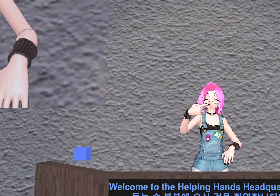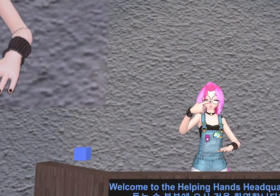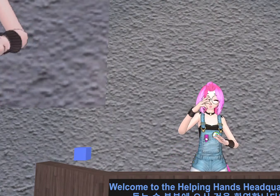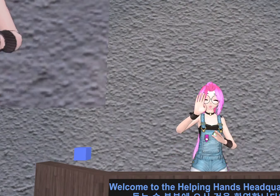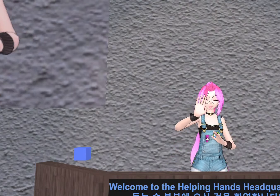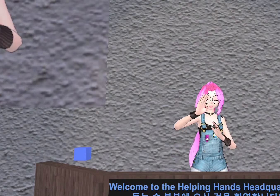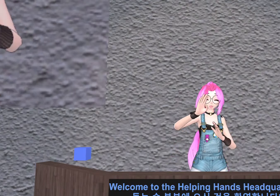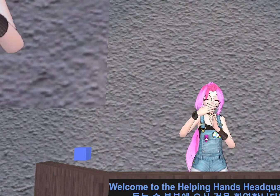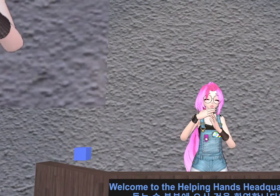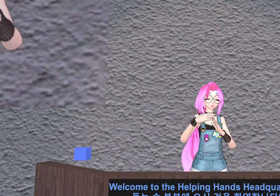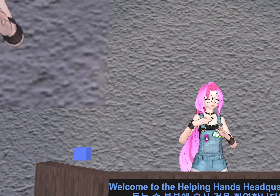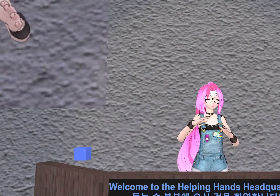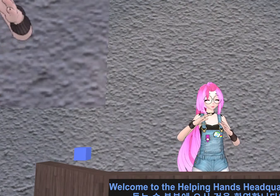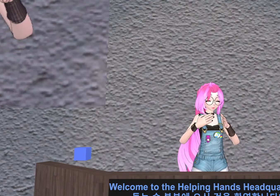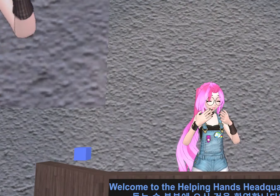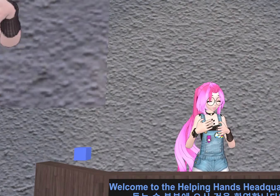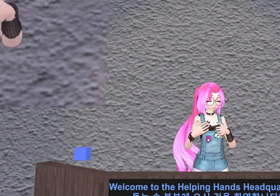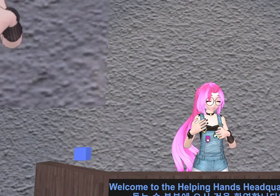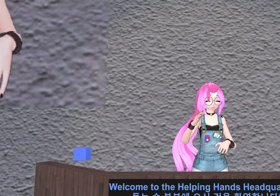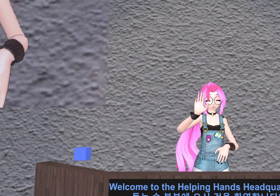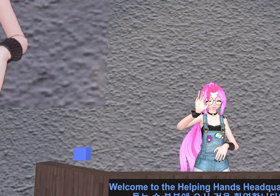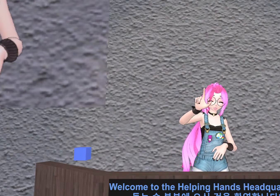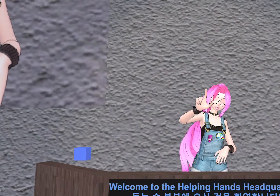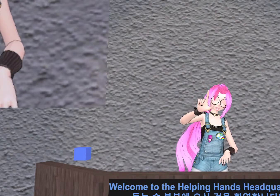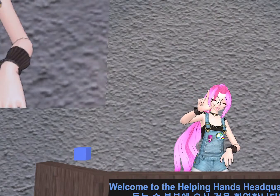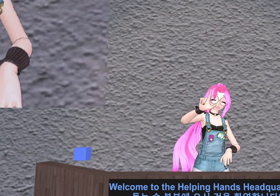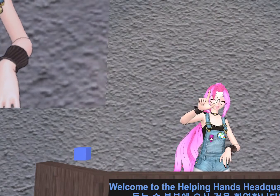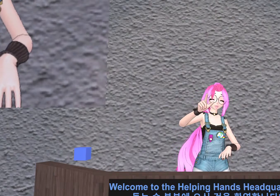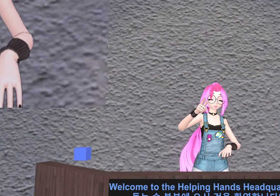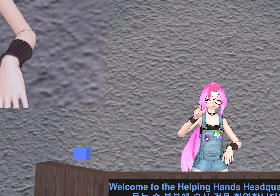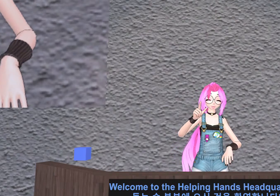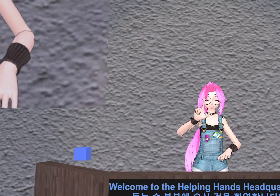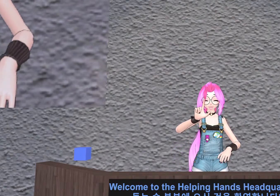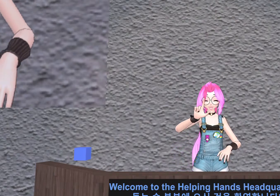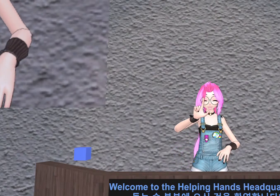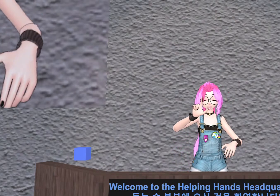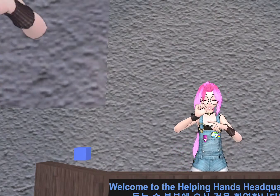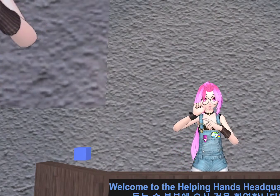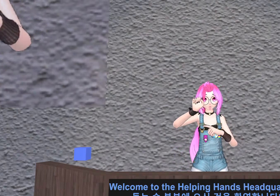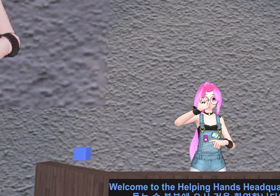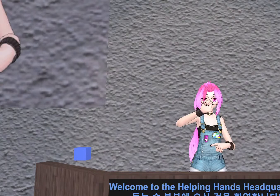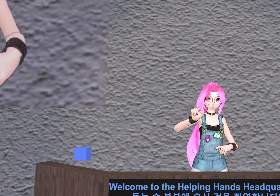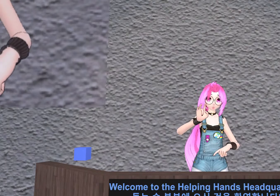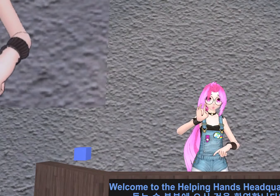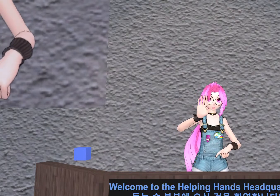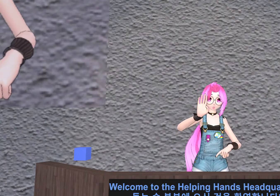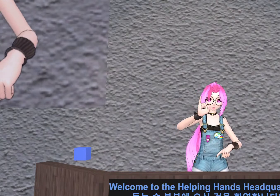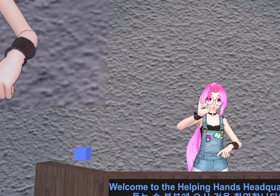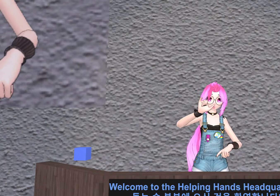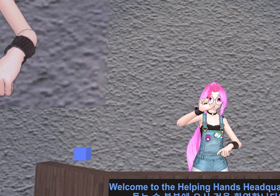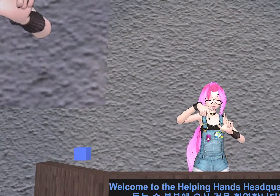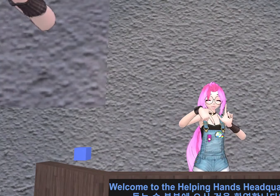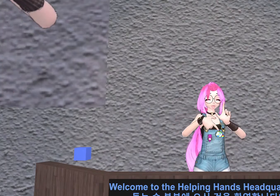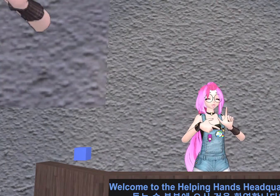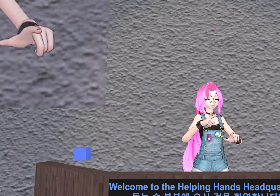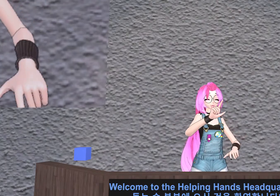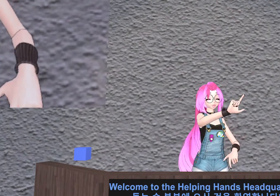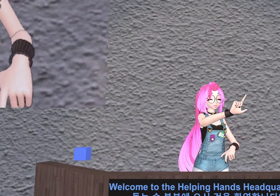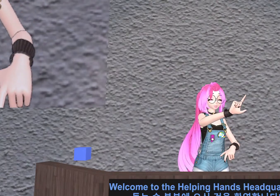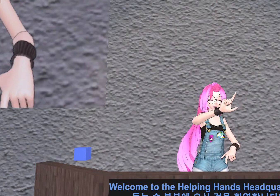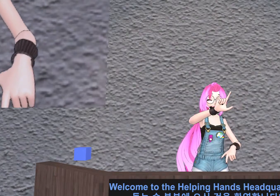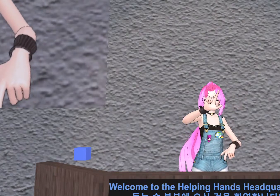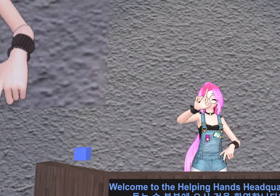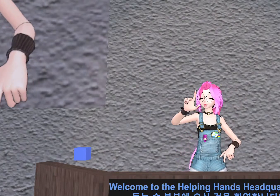it. Same thing. Okay, but let's write that down. So L stands for